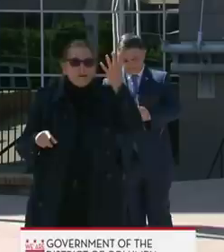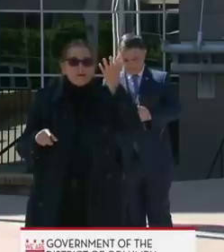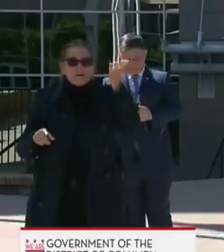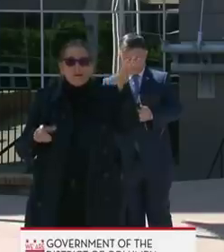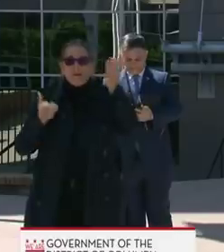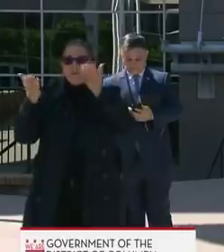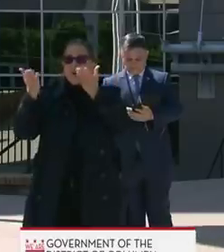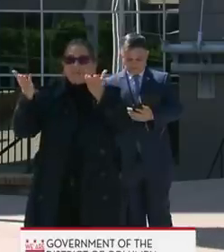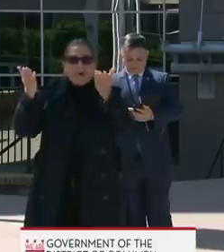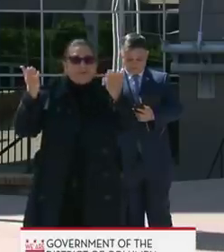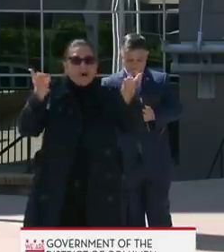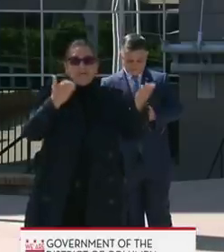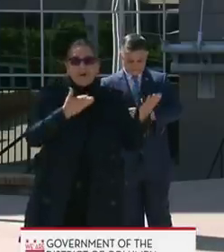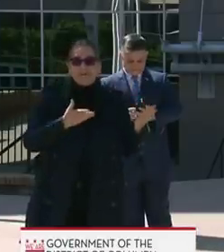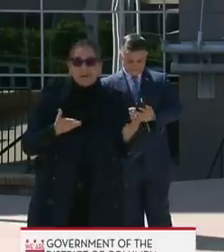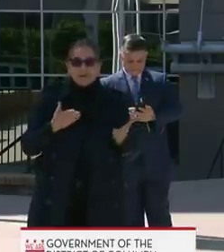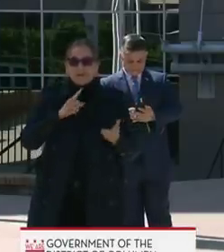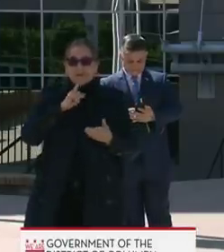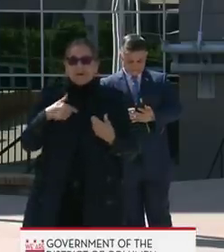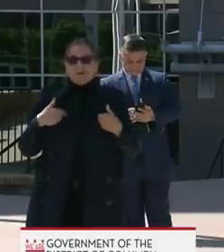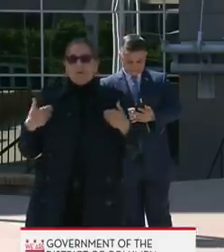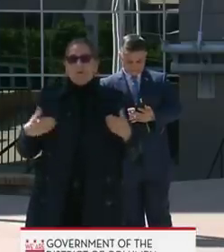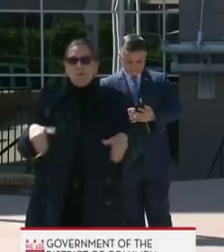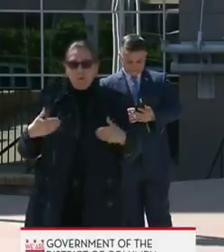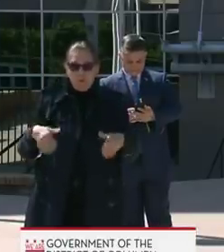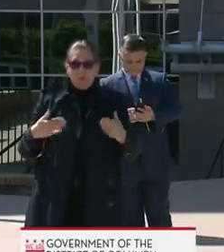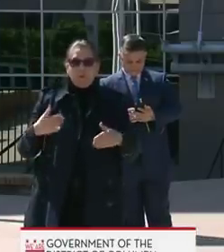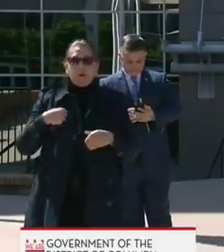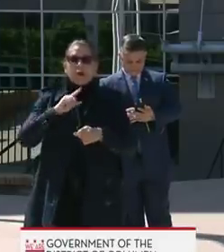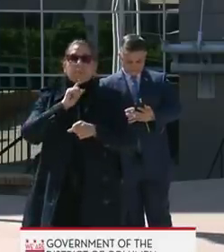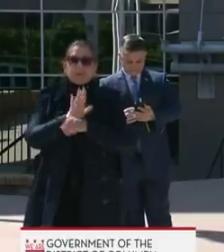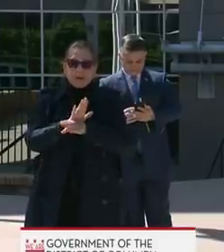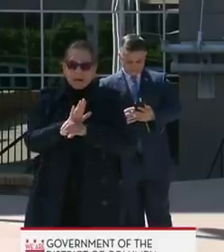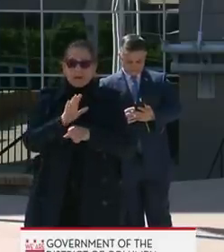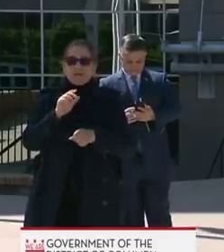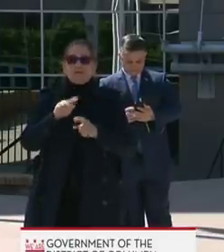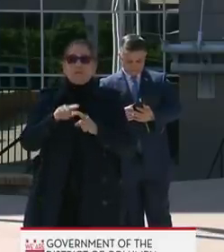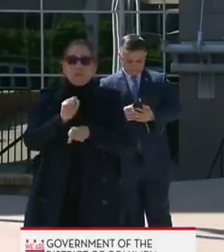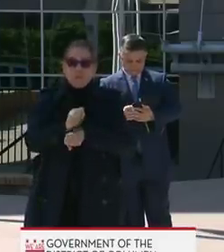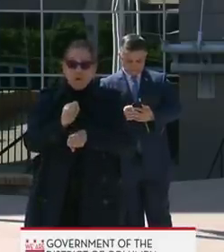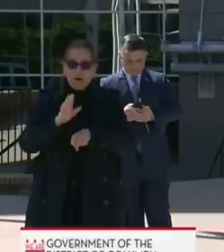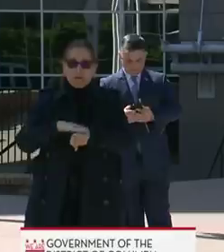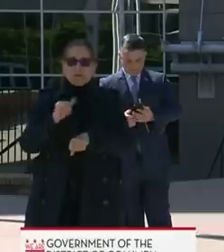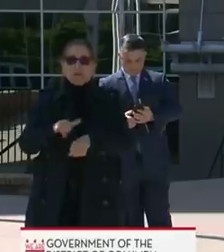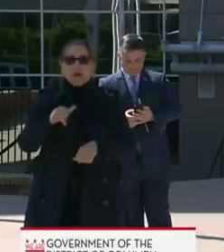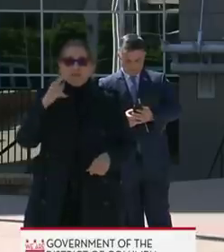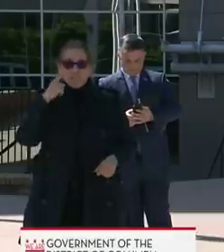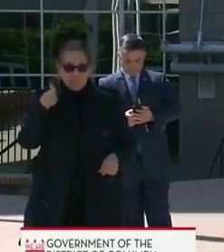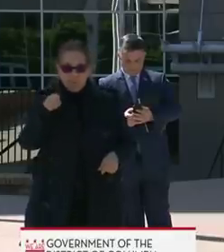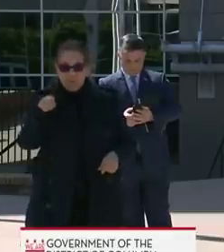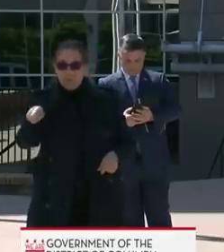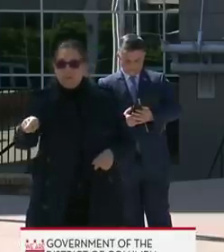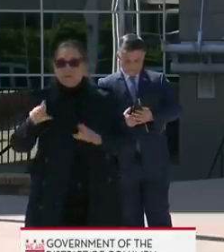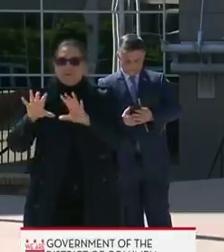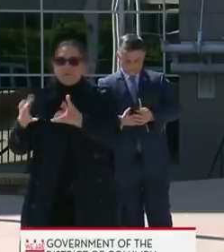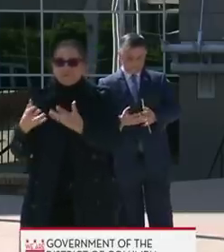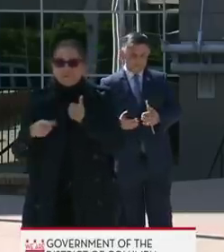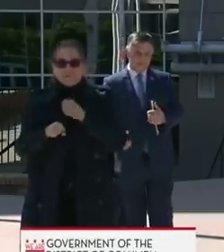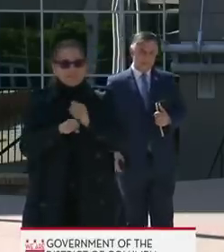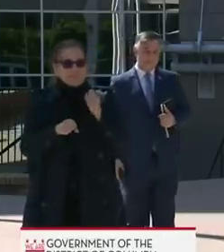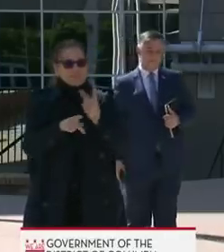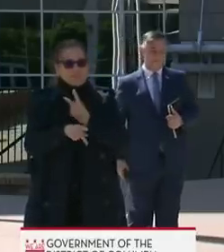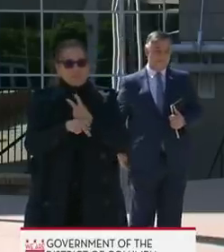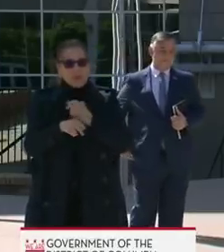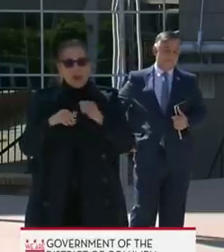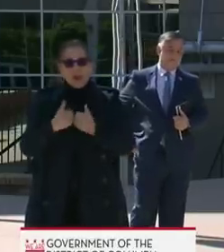to continue to work on this issue and see what relief we can provide. If not tomorrow, then as soon